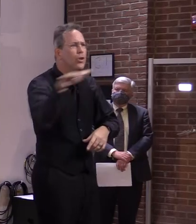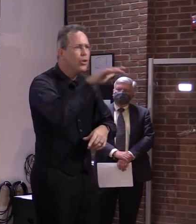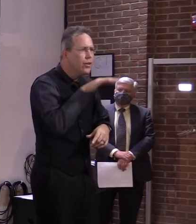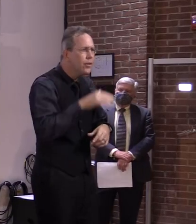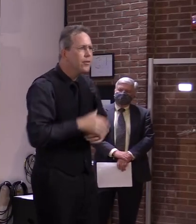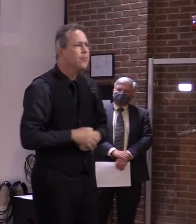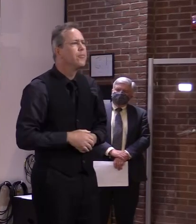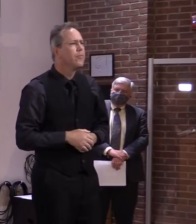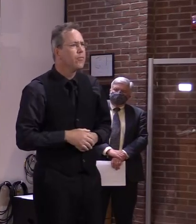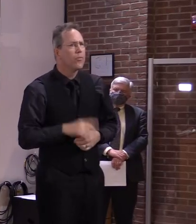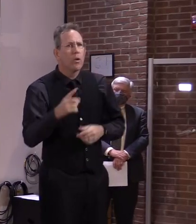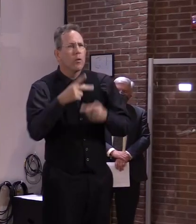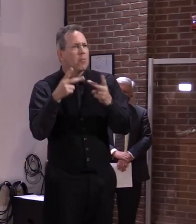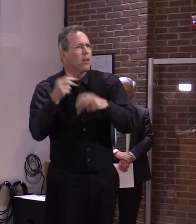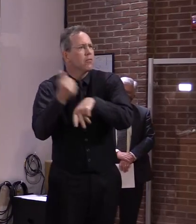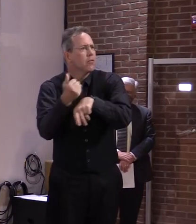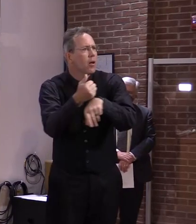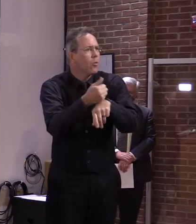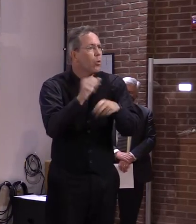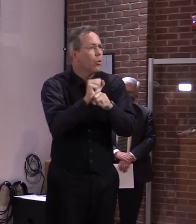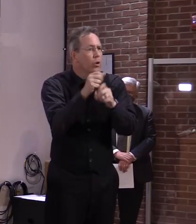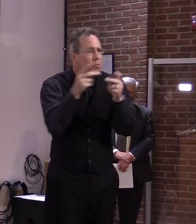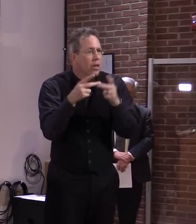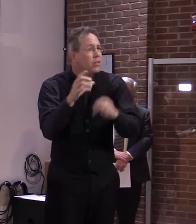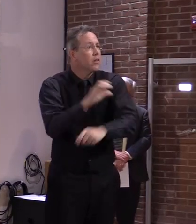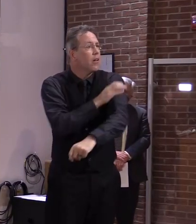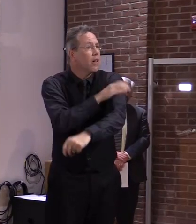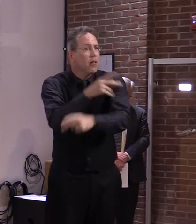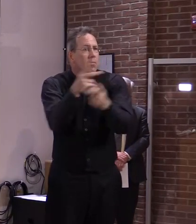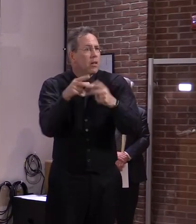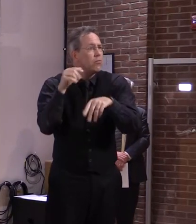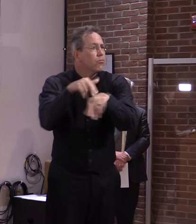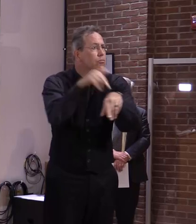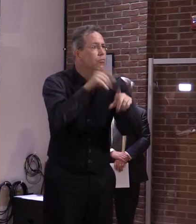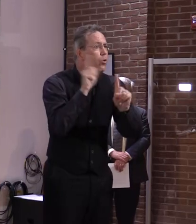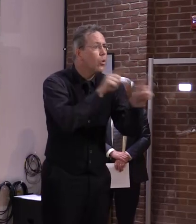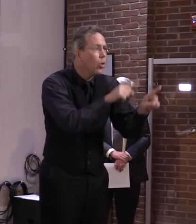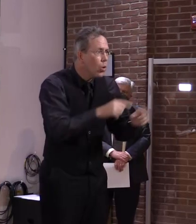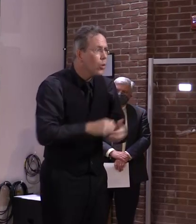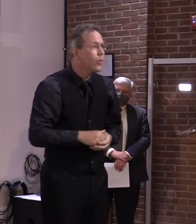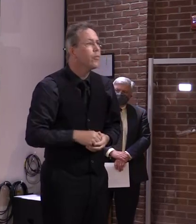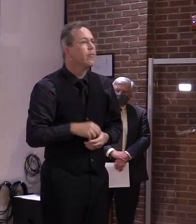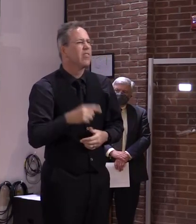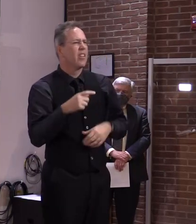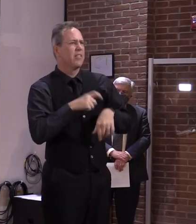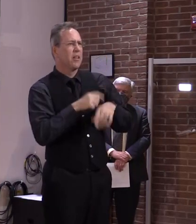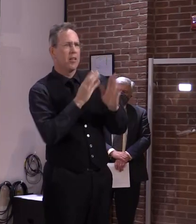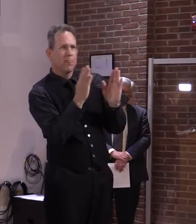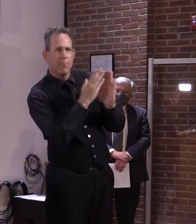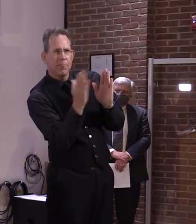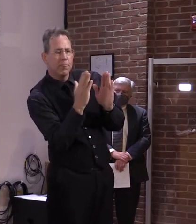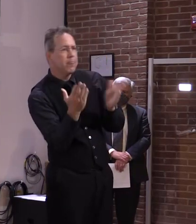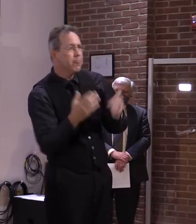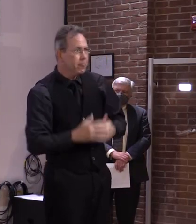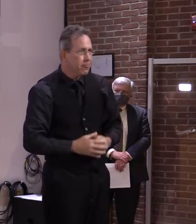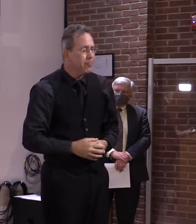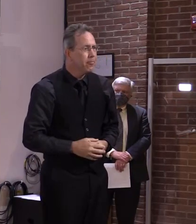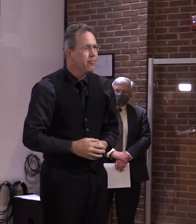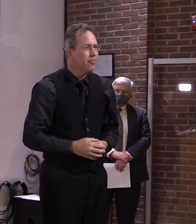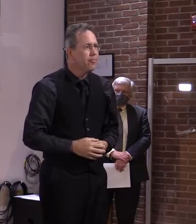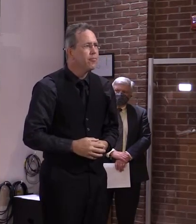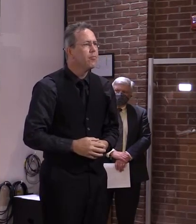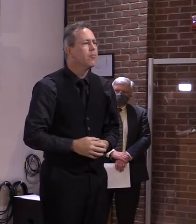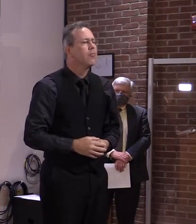to 15-year-olds. A quick update from me first. I'm pleased to say we'll be receiving